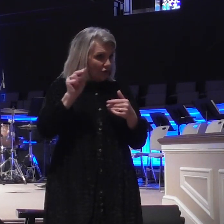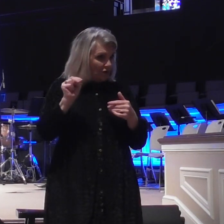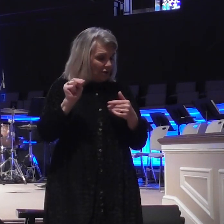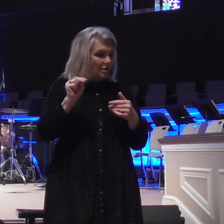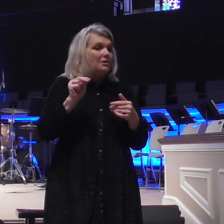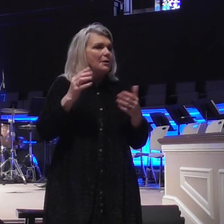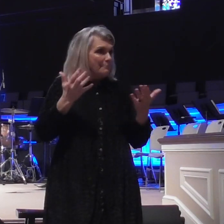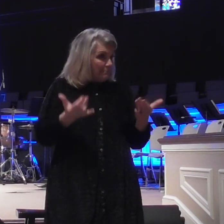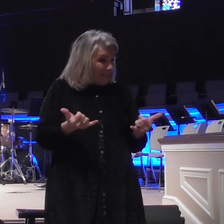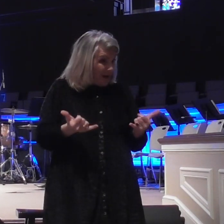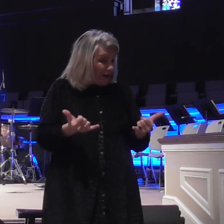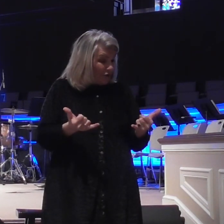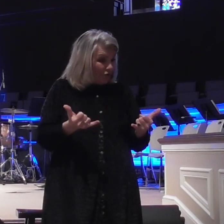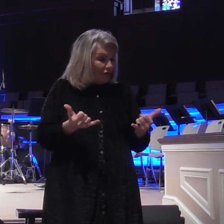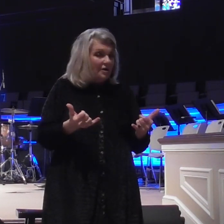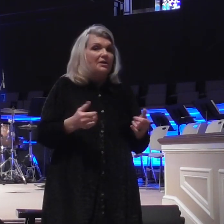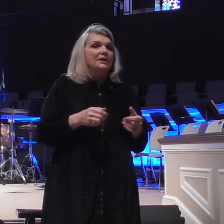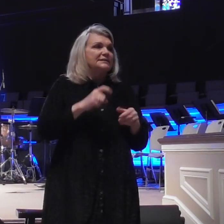an